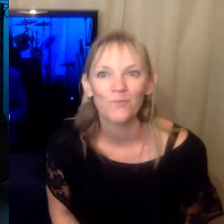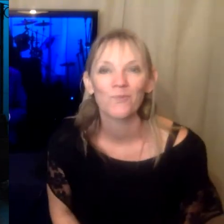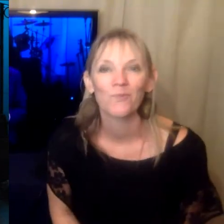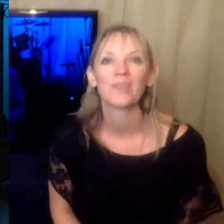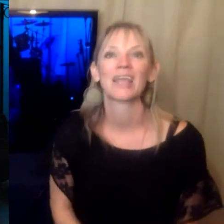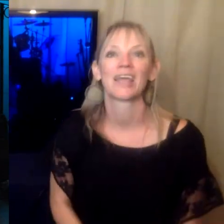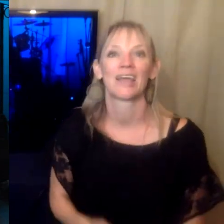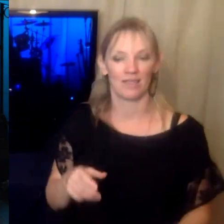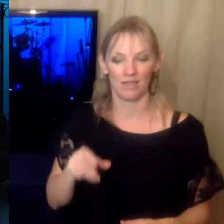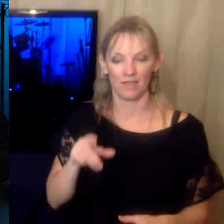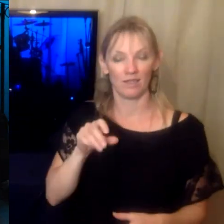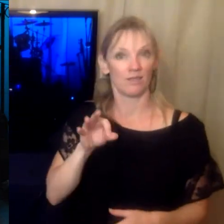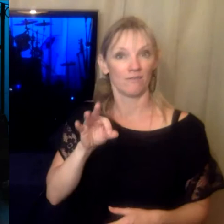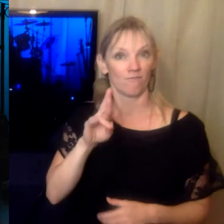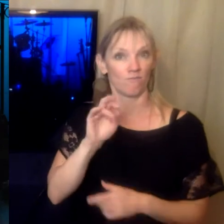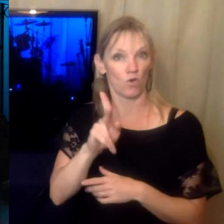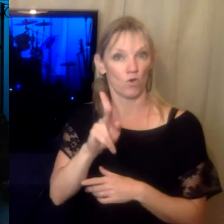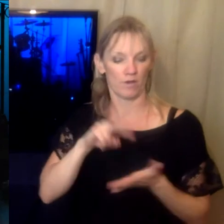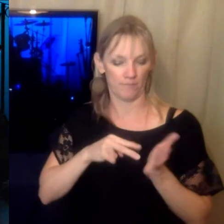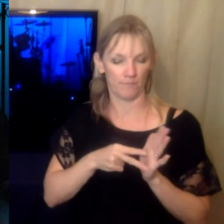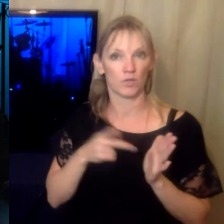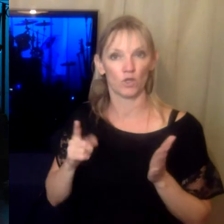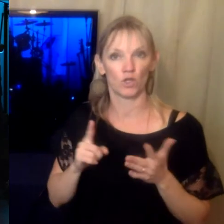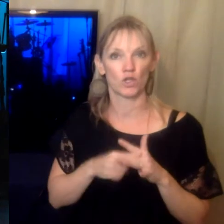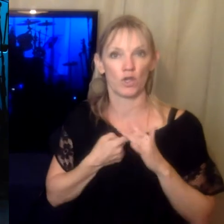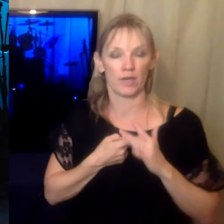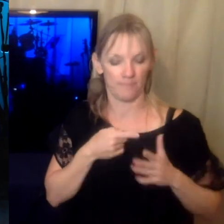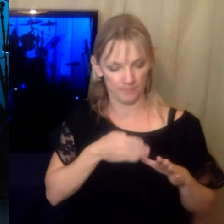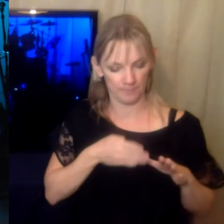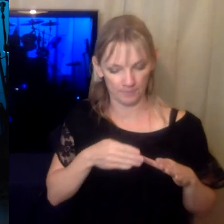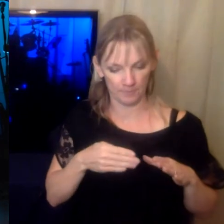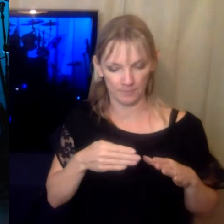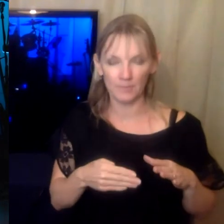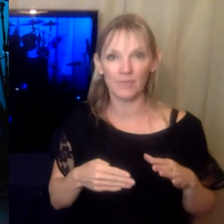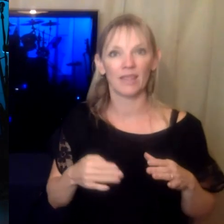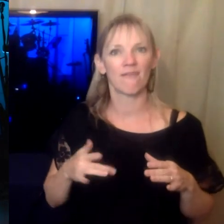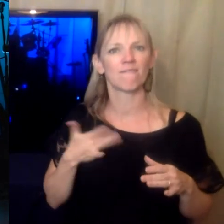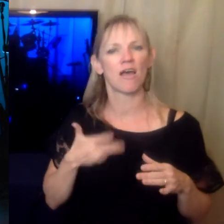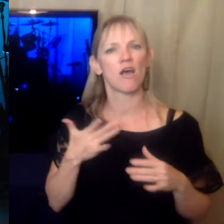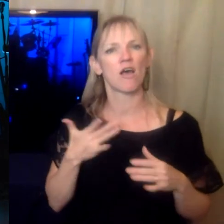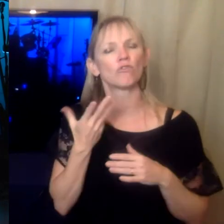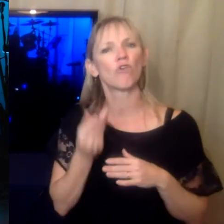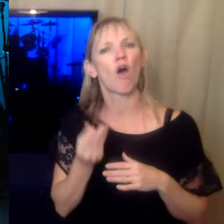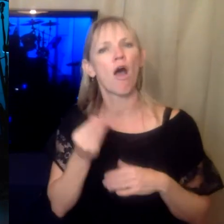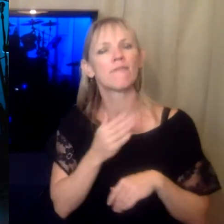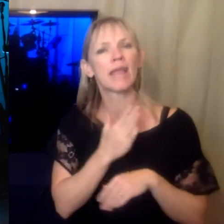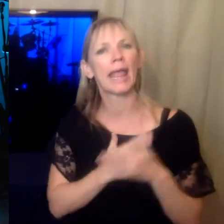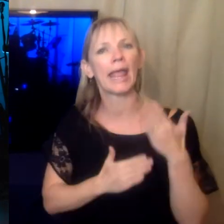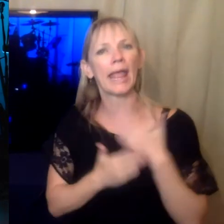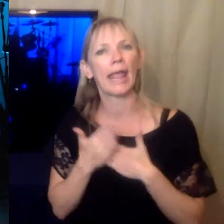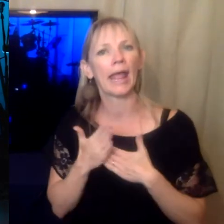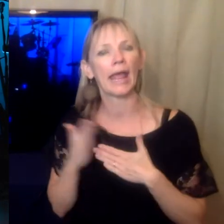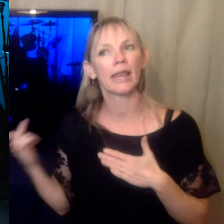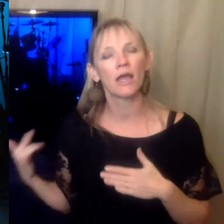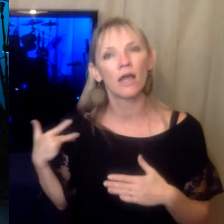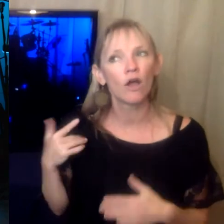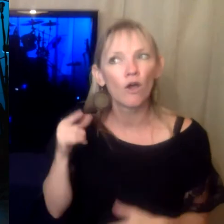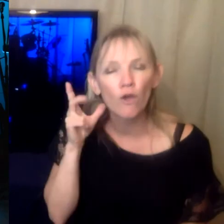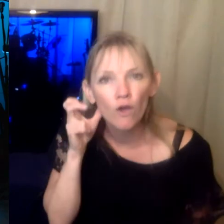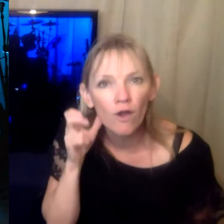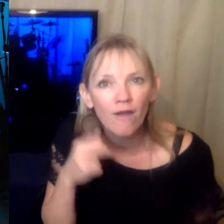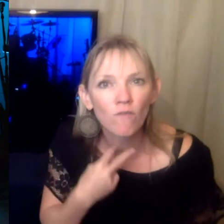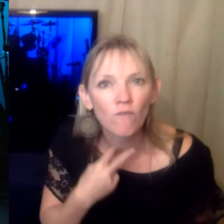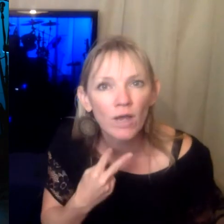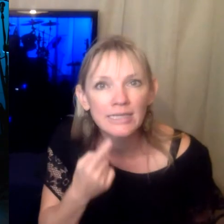for his fork, and he started to carve out a bite of pancake, and he felt this soft little hand on his hand. And he heard the soft little voice